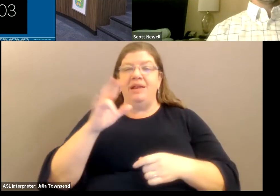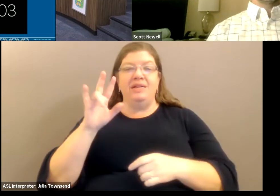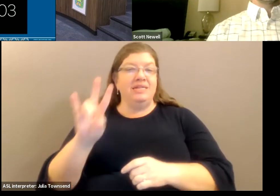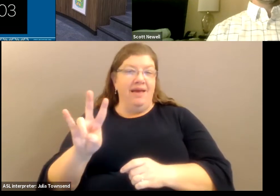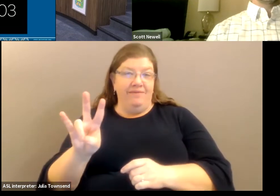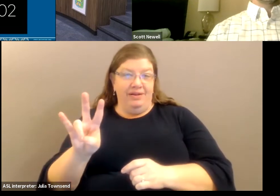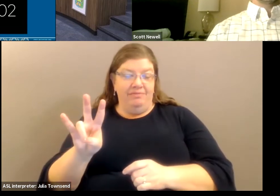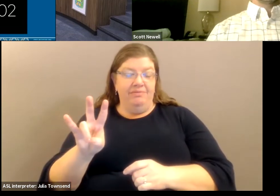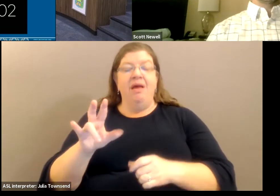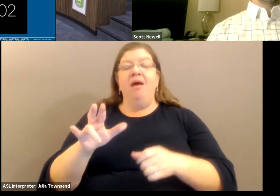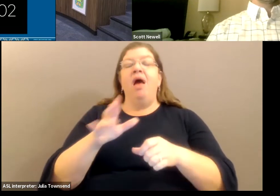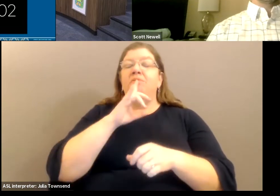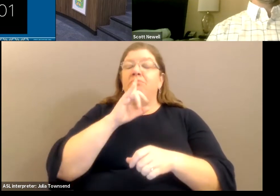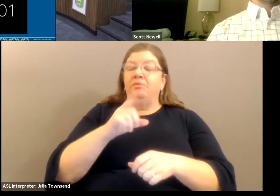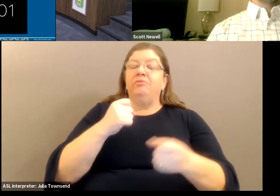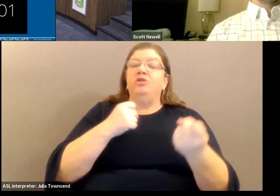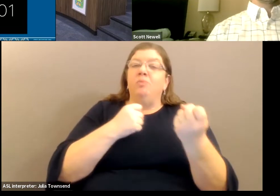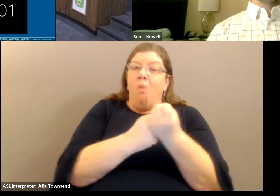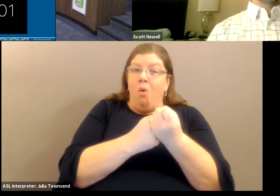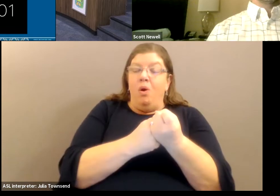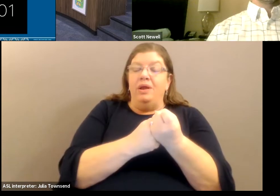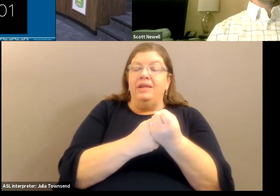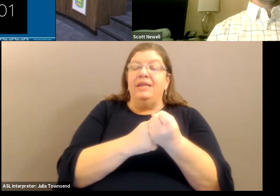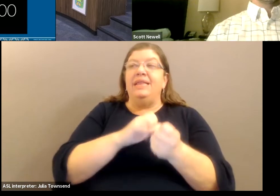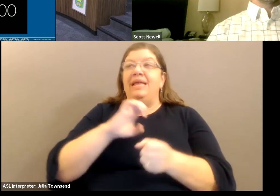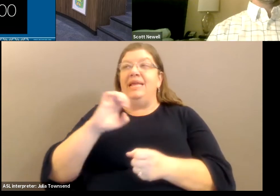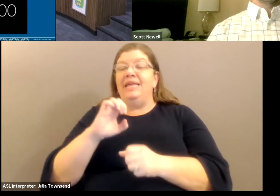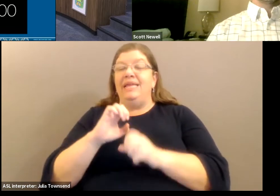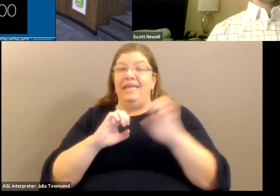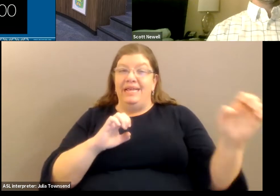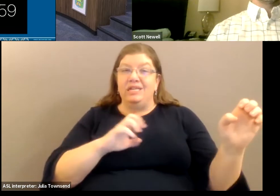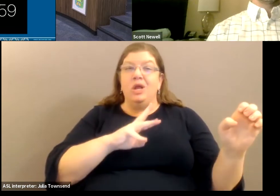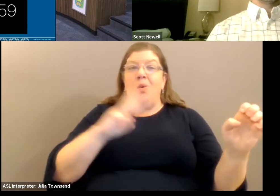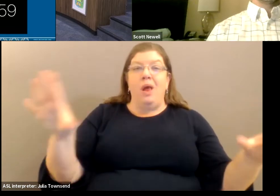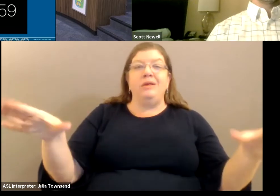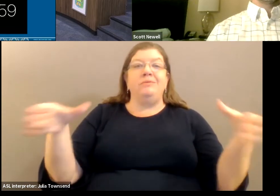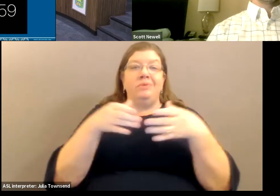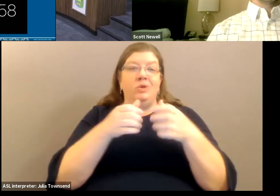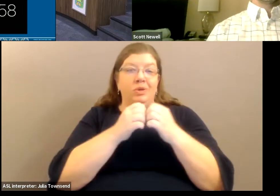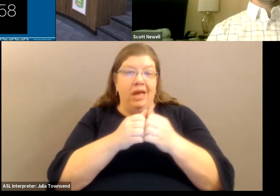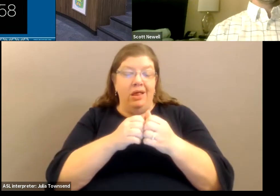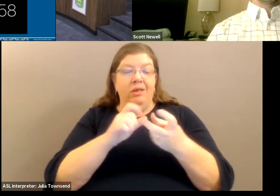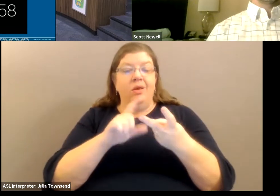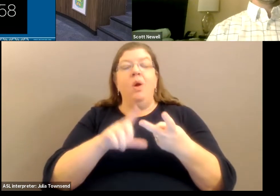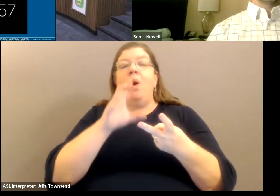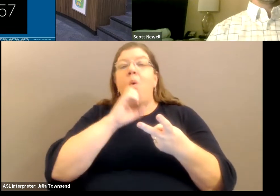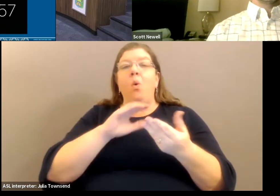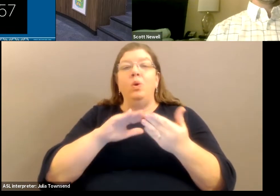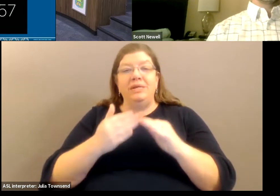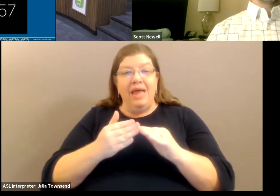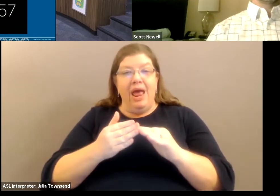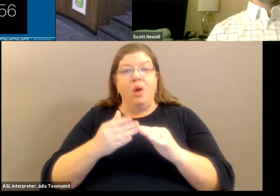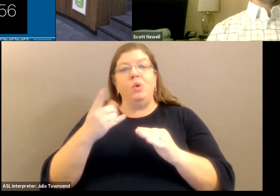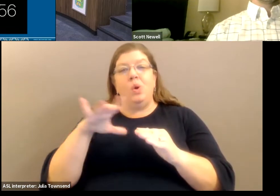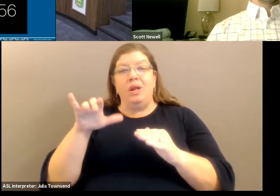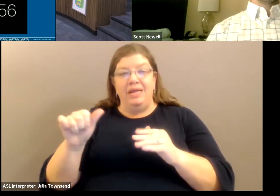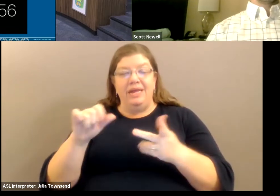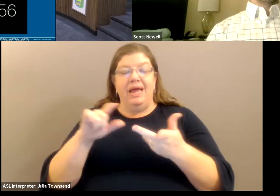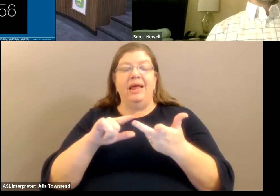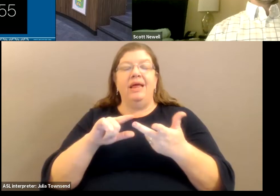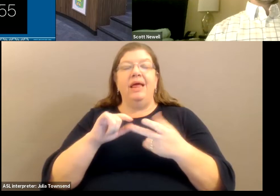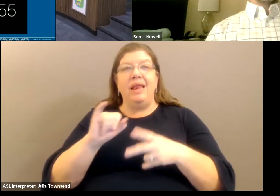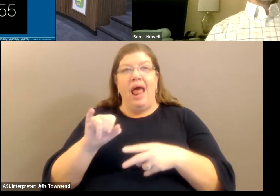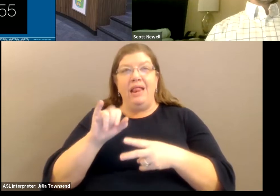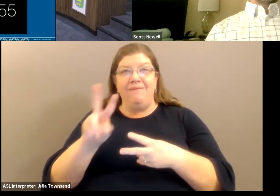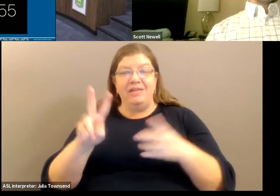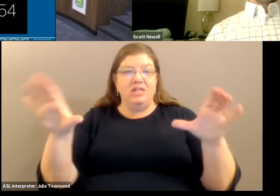definitely supporting keeping the east side and west side together, as well as Old Town Goleta and Isla Vista. And so I just wanted to